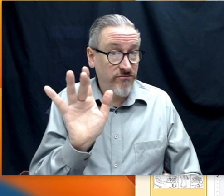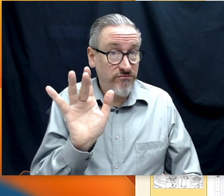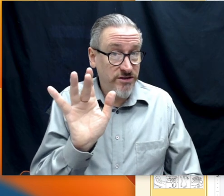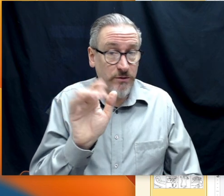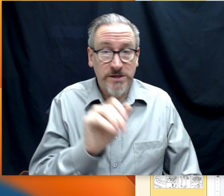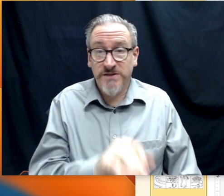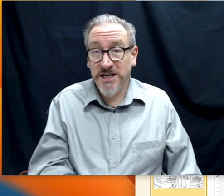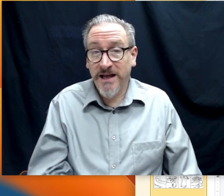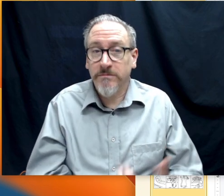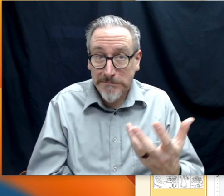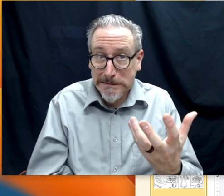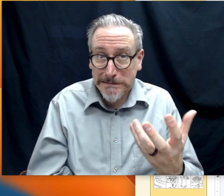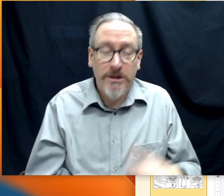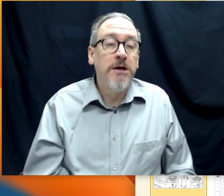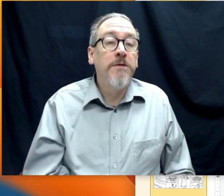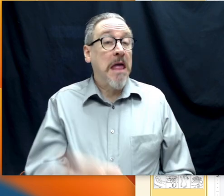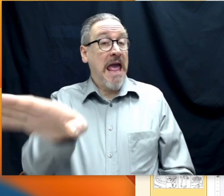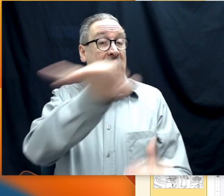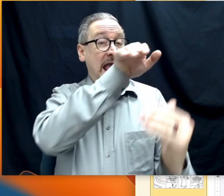1925. Different ways of signing that.